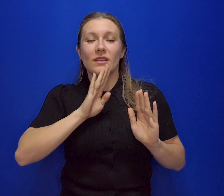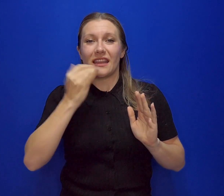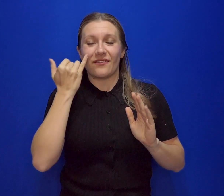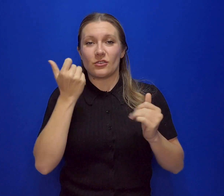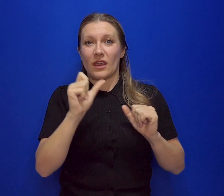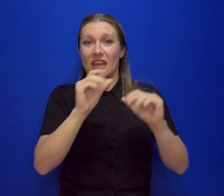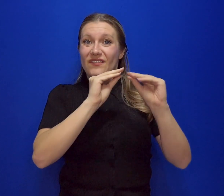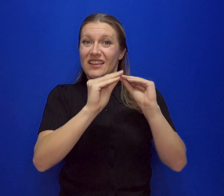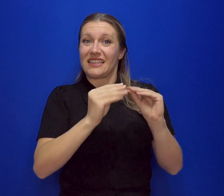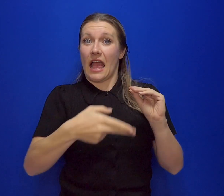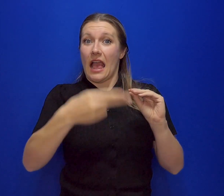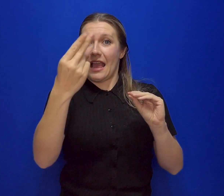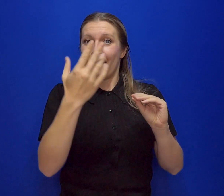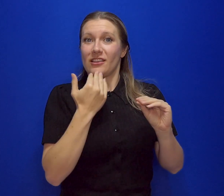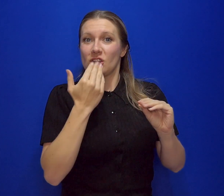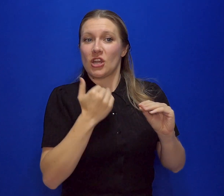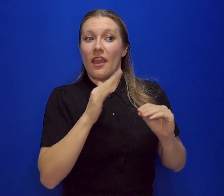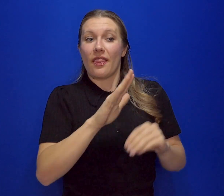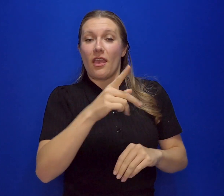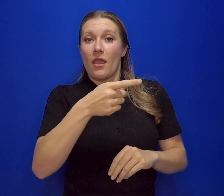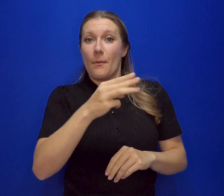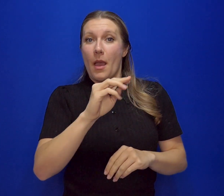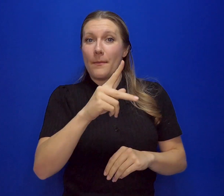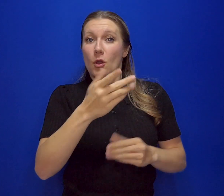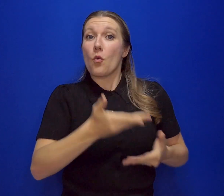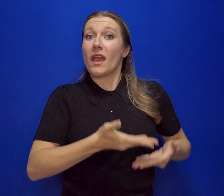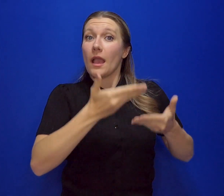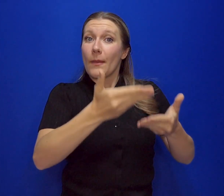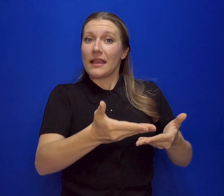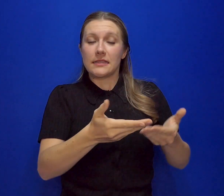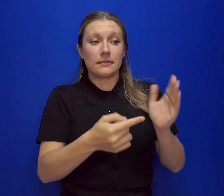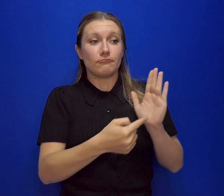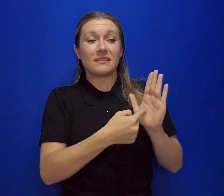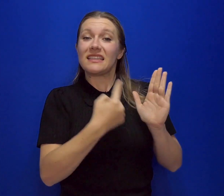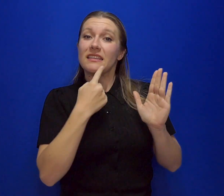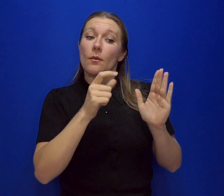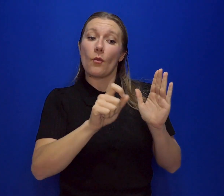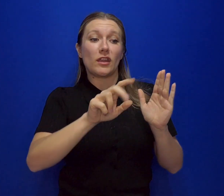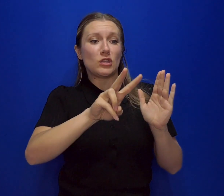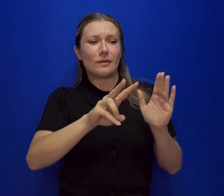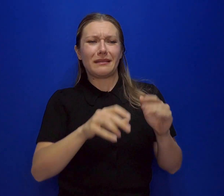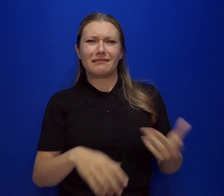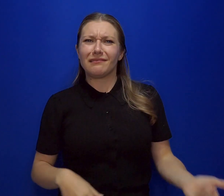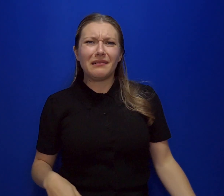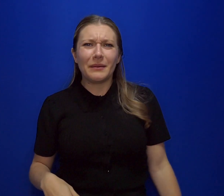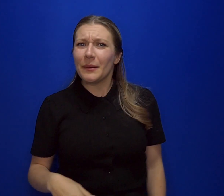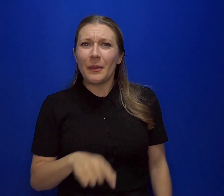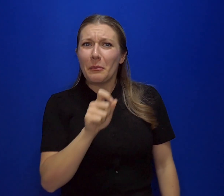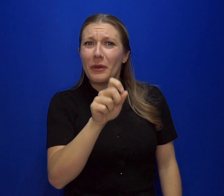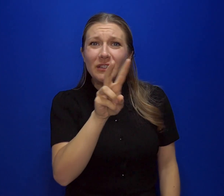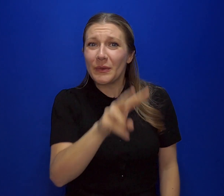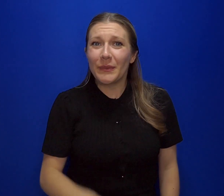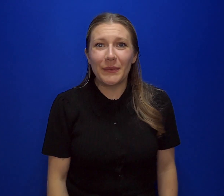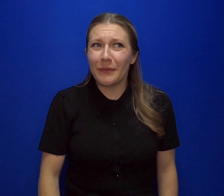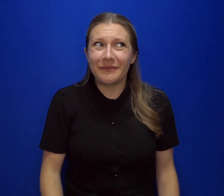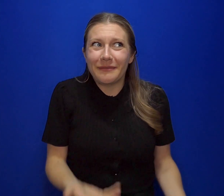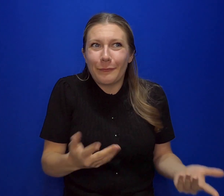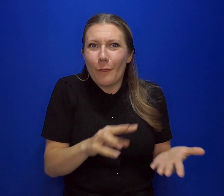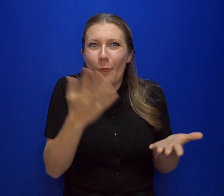blood sugars and their pump is recommending something like 0.2 units. And they think, well, 0.2, like what is 0.2? What's the purpose of